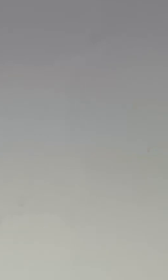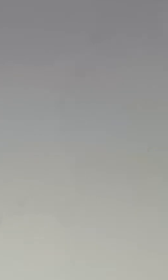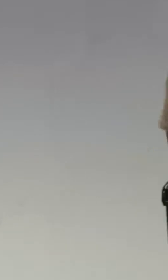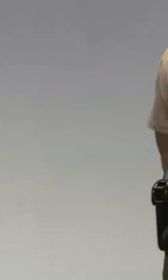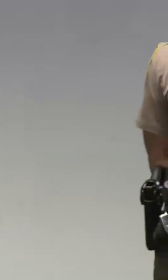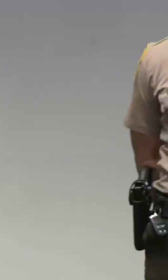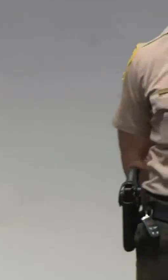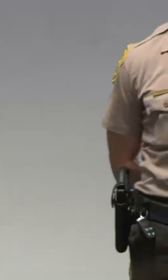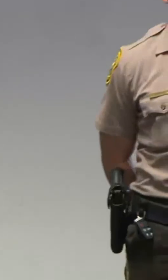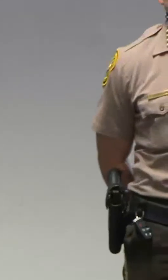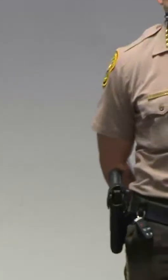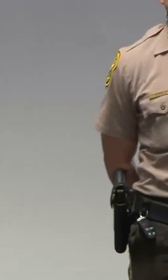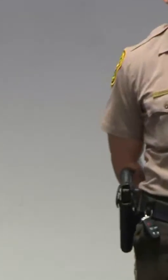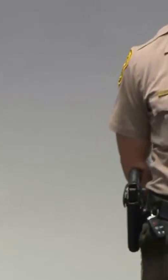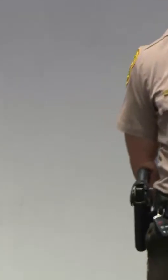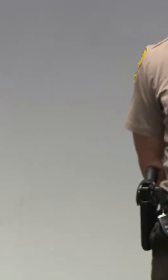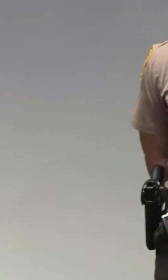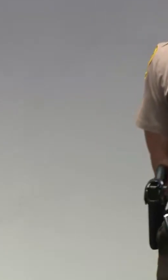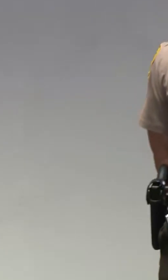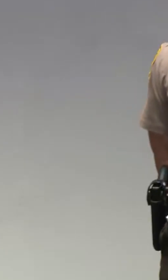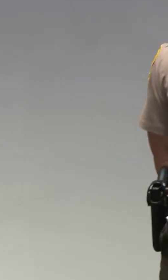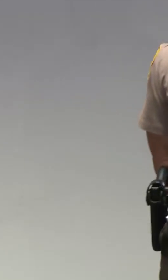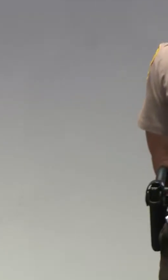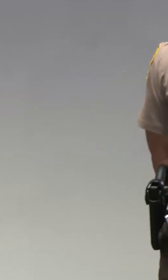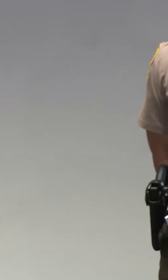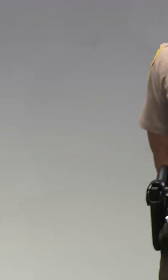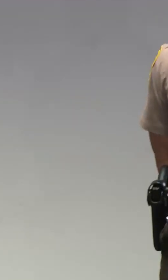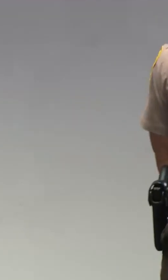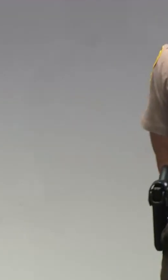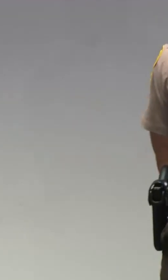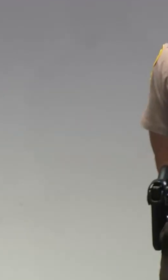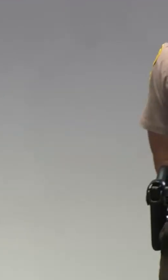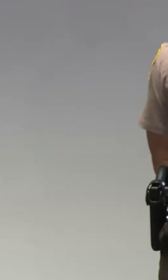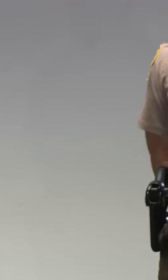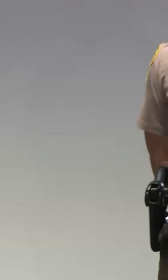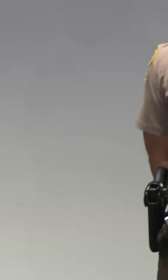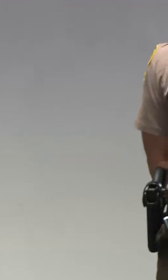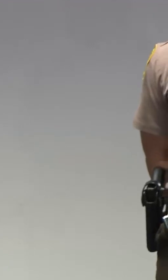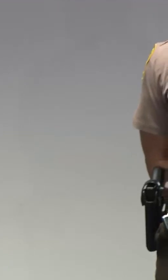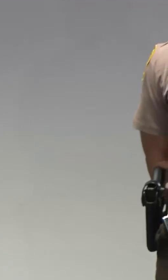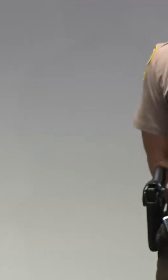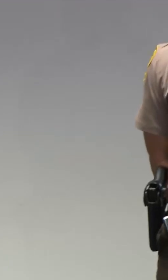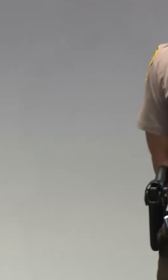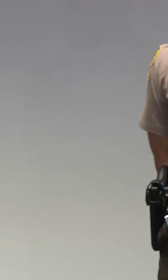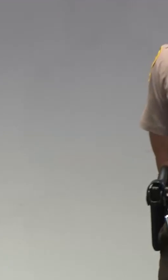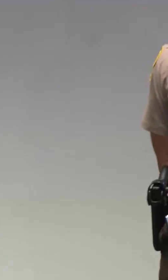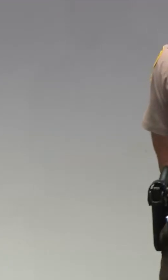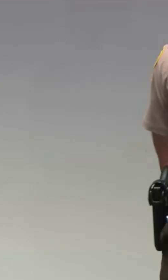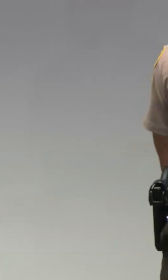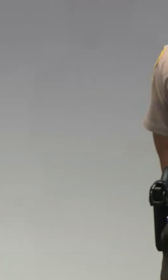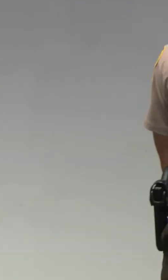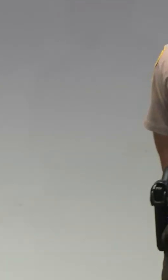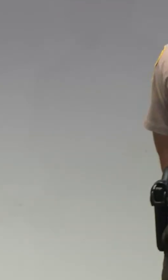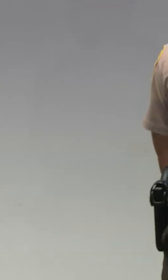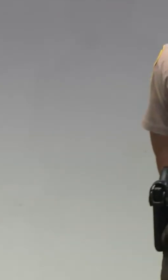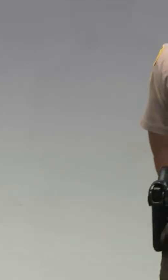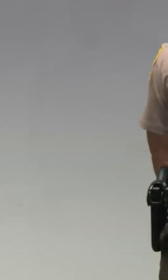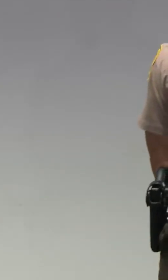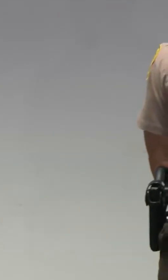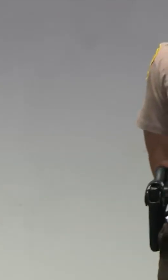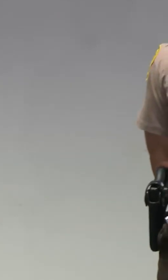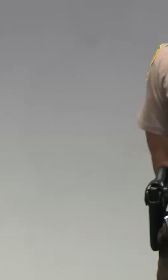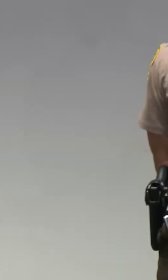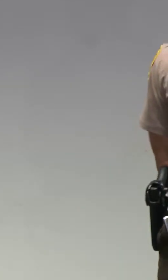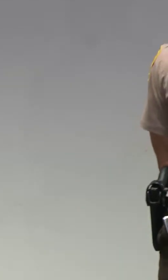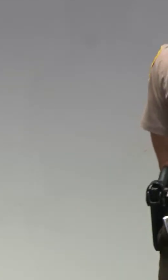Absolutely. I feel that if you look at the footage of yesterday's demonstration, no one had any kind of inkling in that